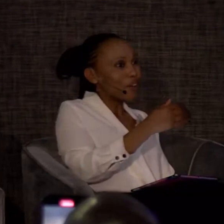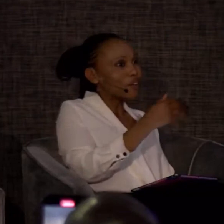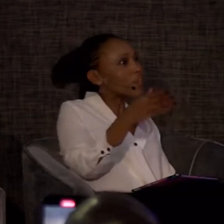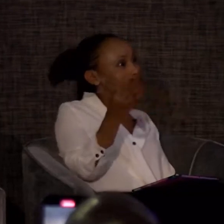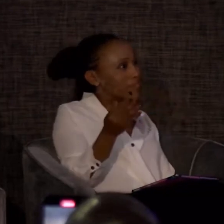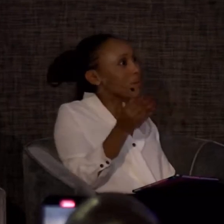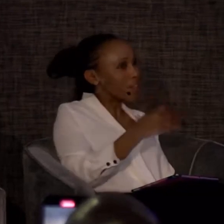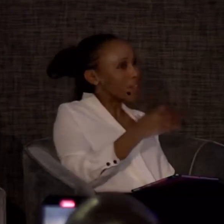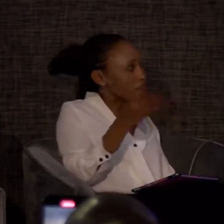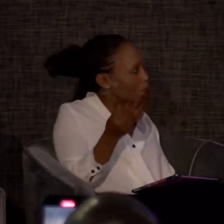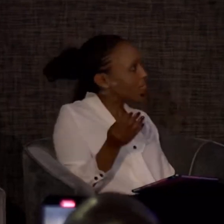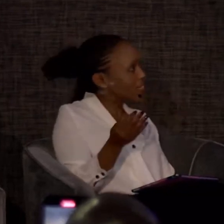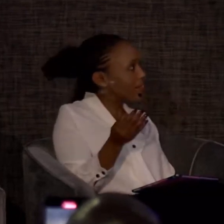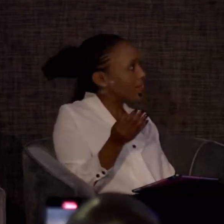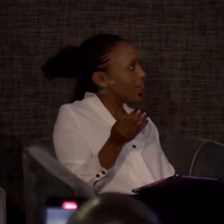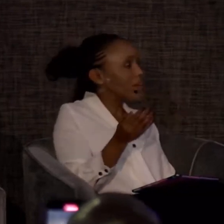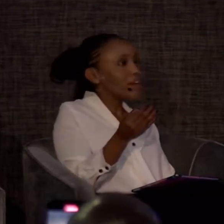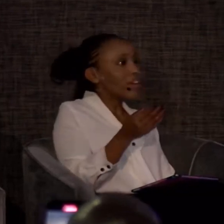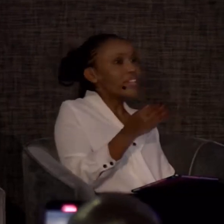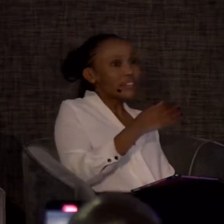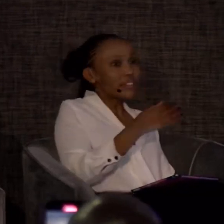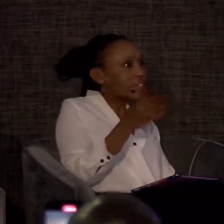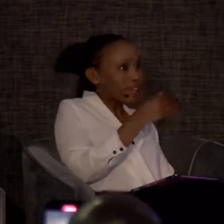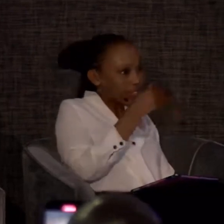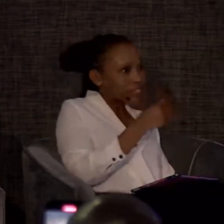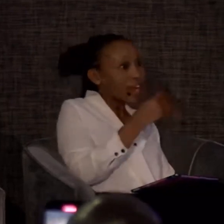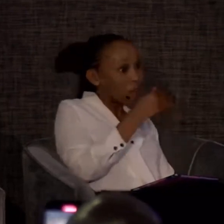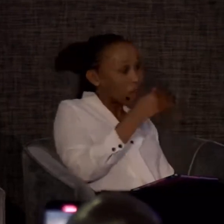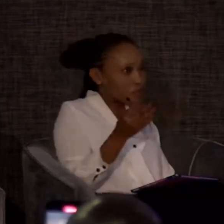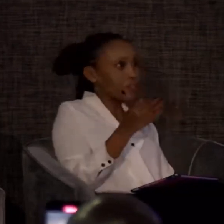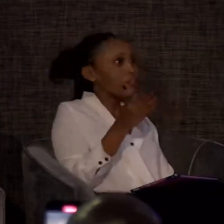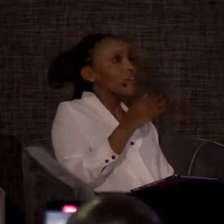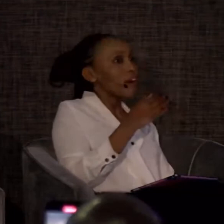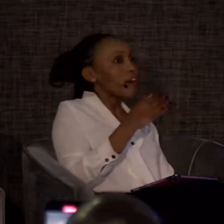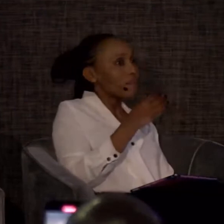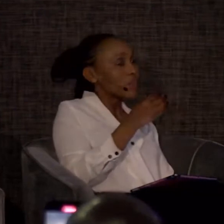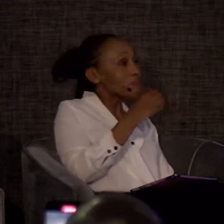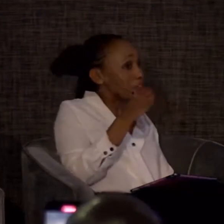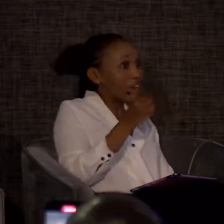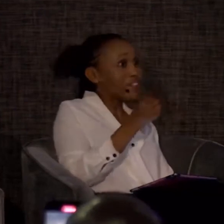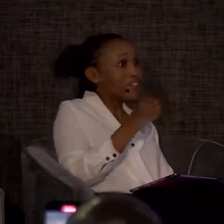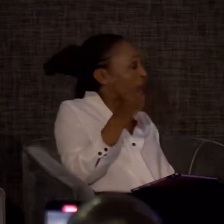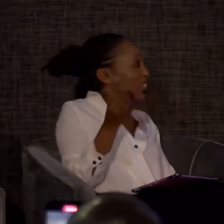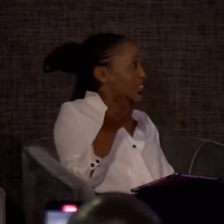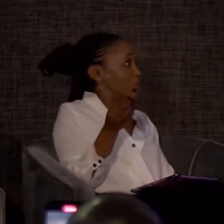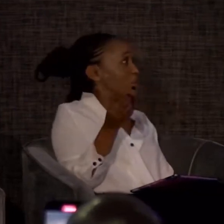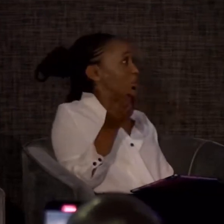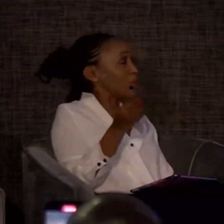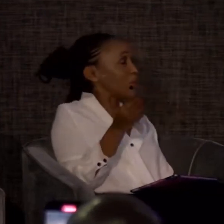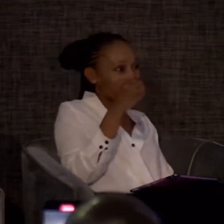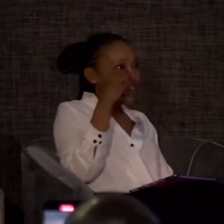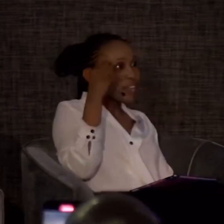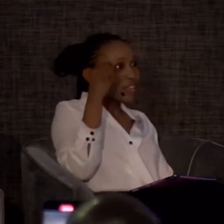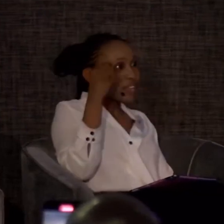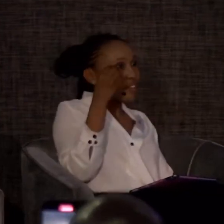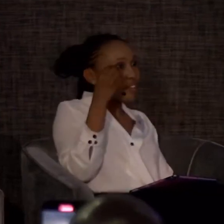on doing things the way that they've always done them, that is now proven. It's proven now that it's not sustainable, because